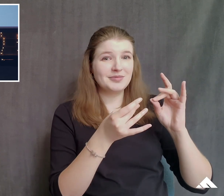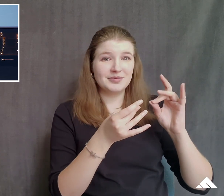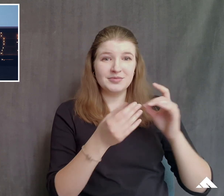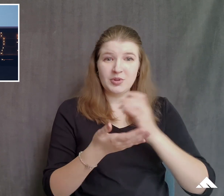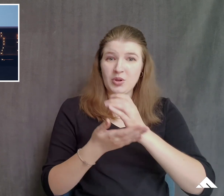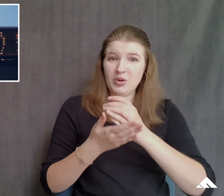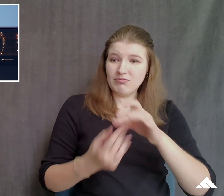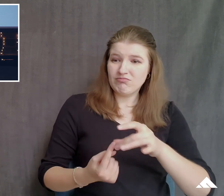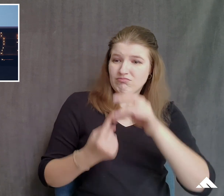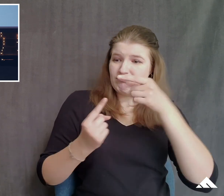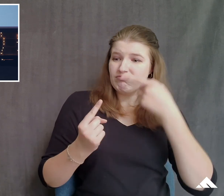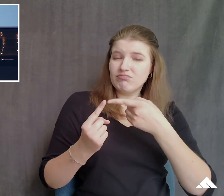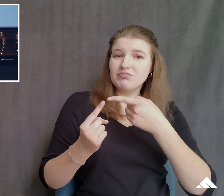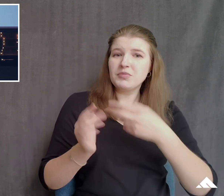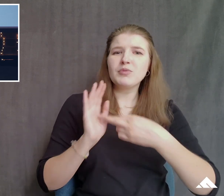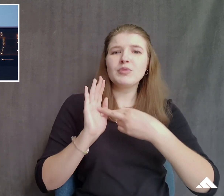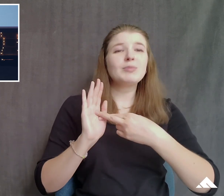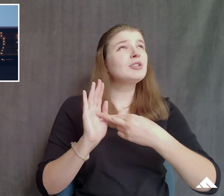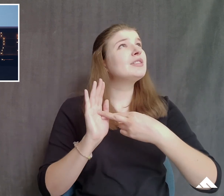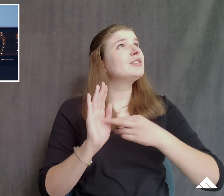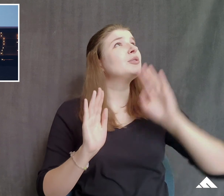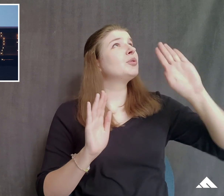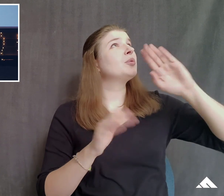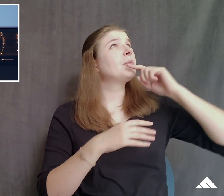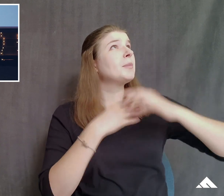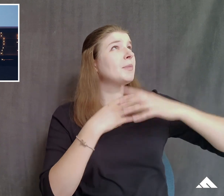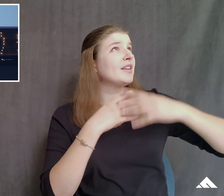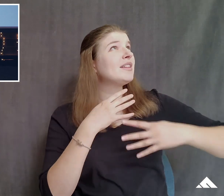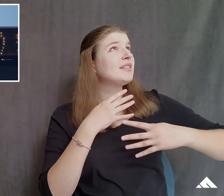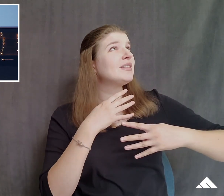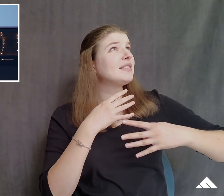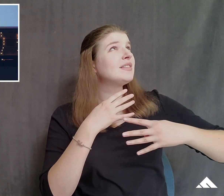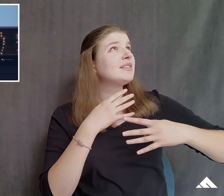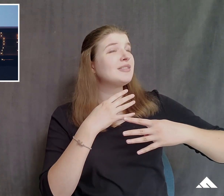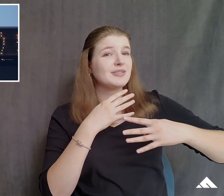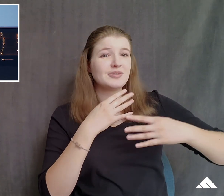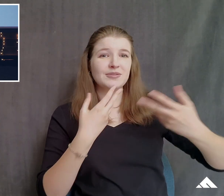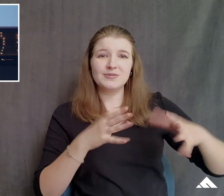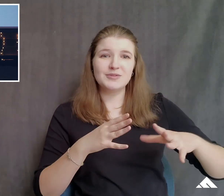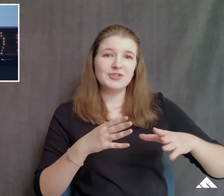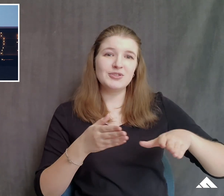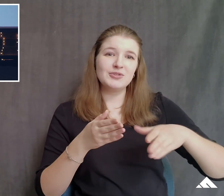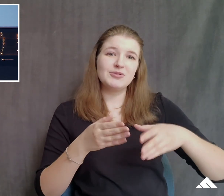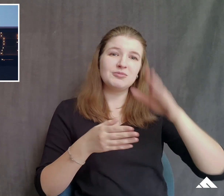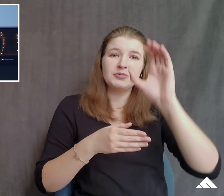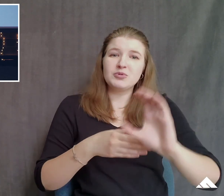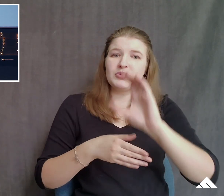cup out as a representation of your blood that was shed on the cross for us.